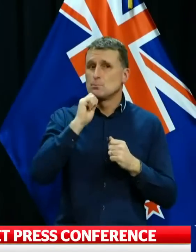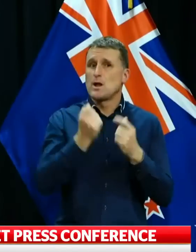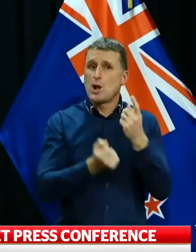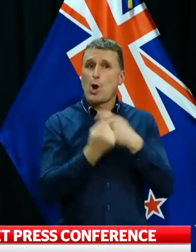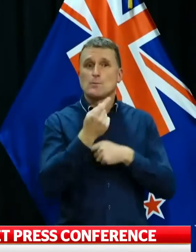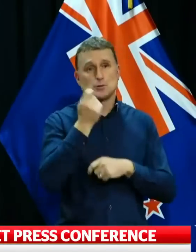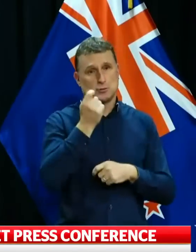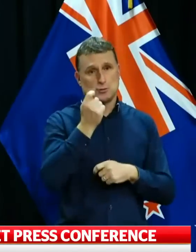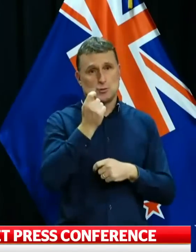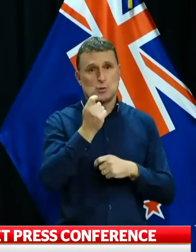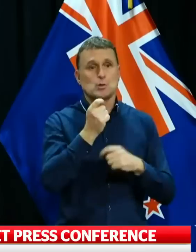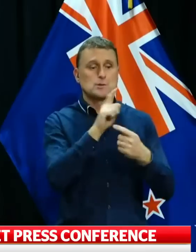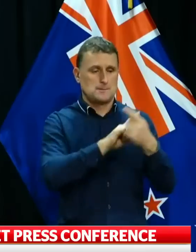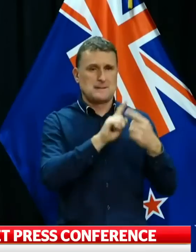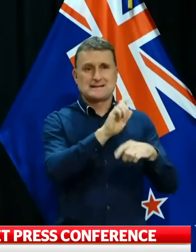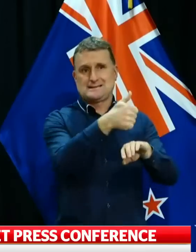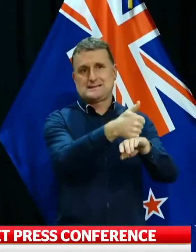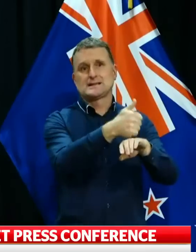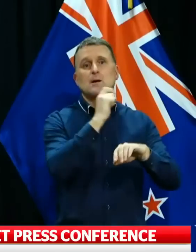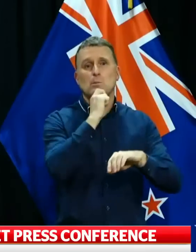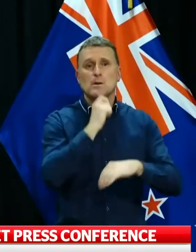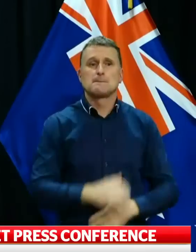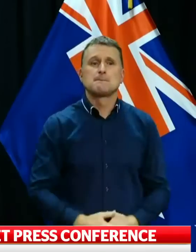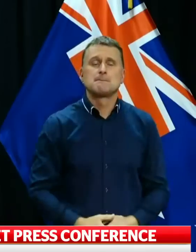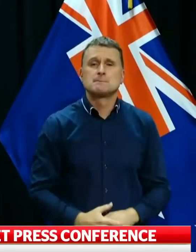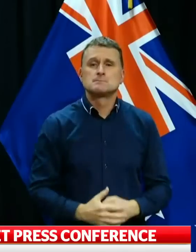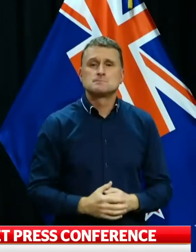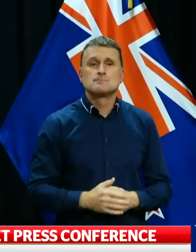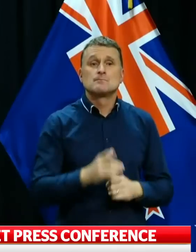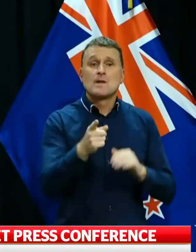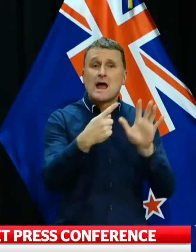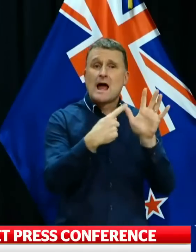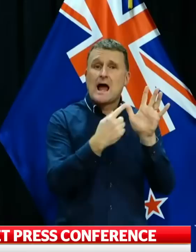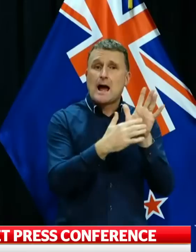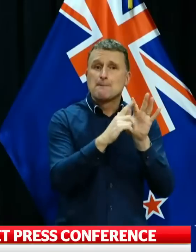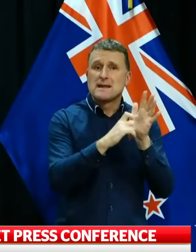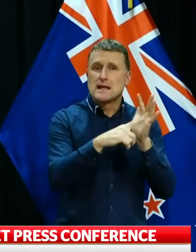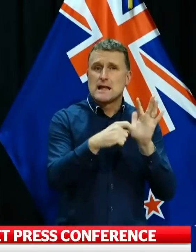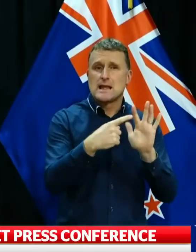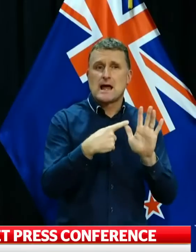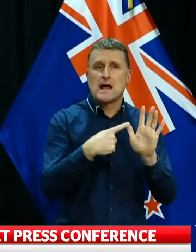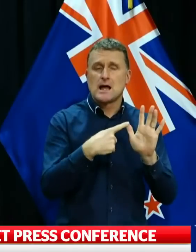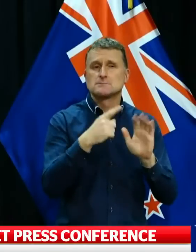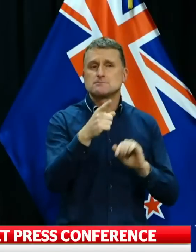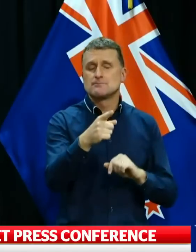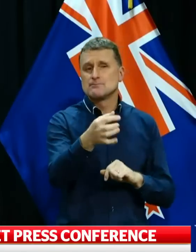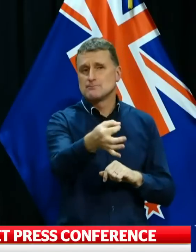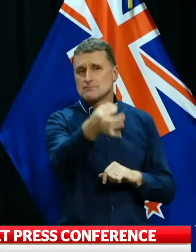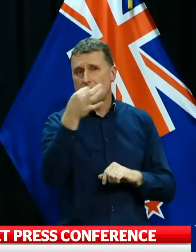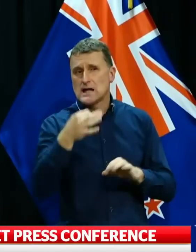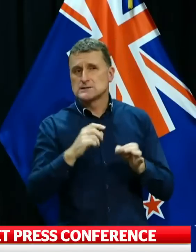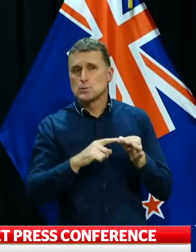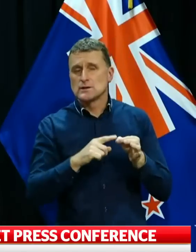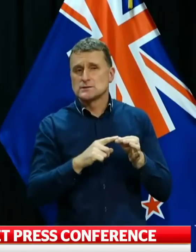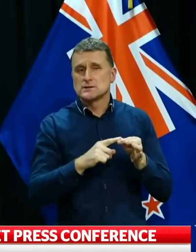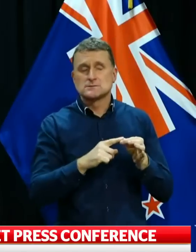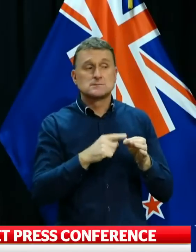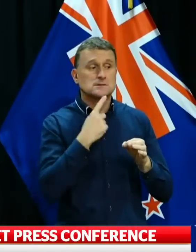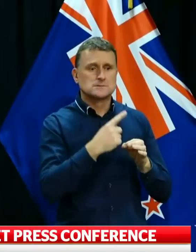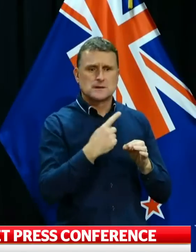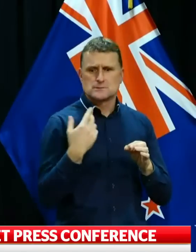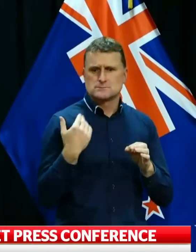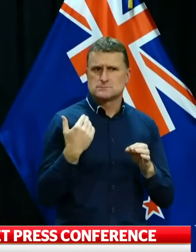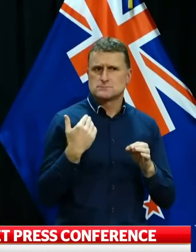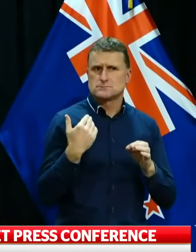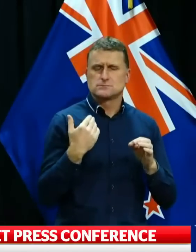soon. Amelia. Thank you. Some in the public have been pondering that we've just had Queen's birthday